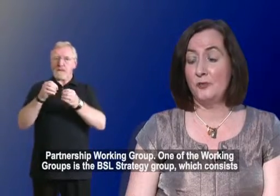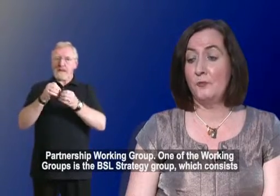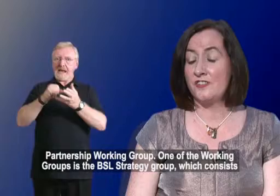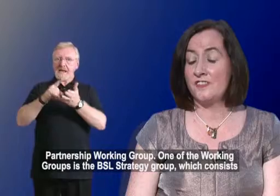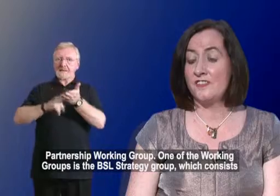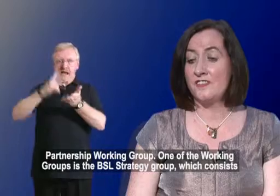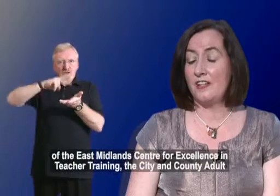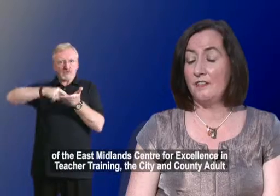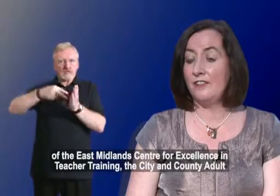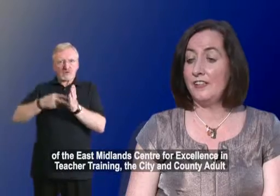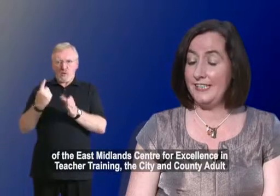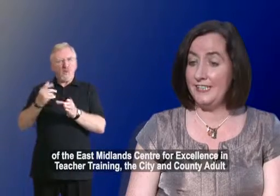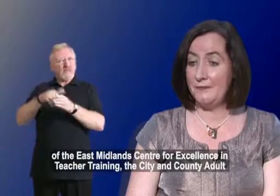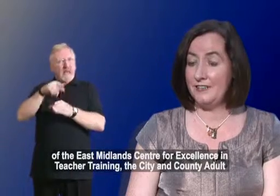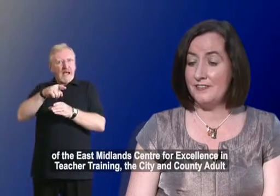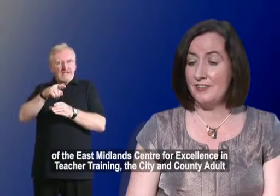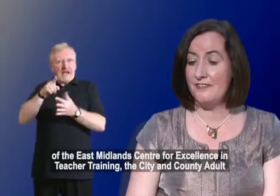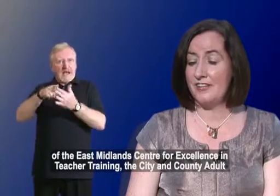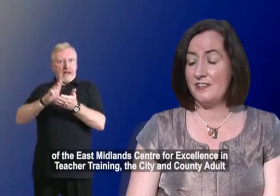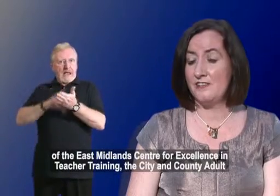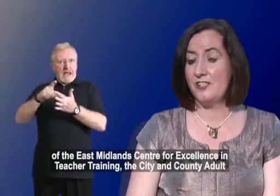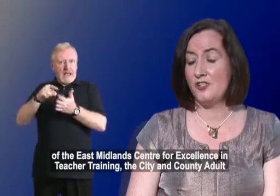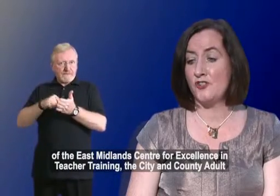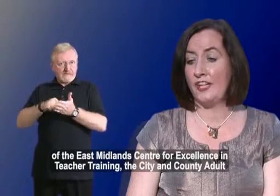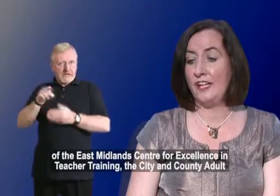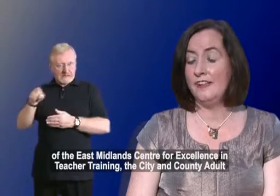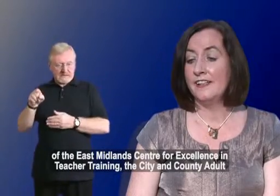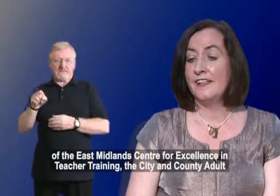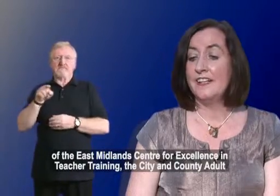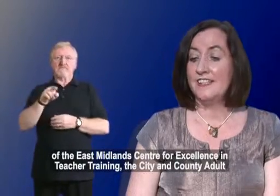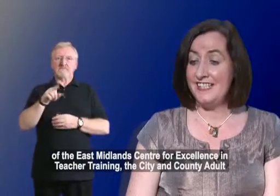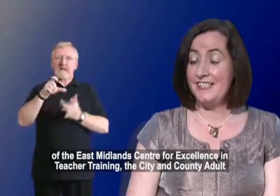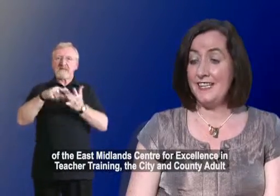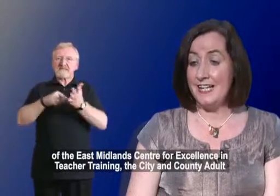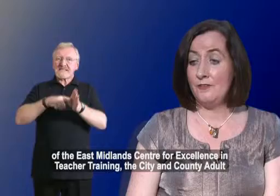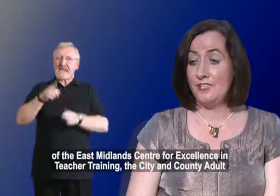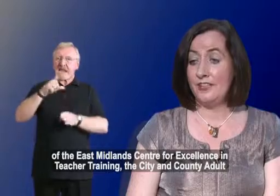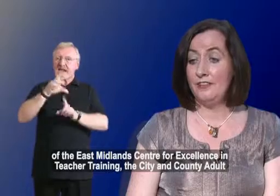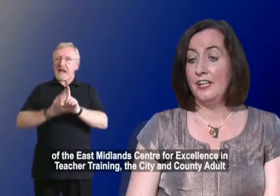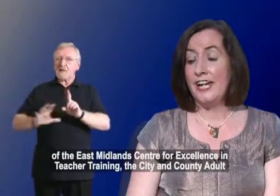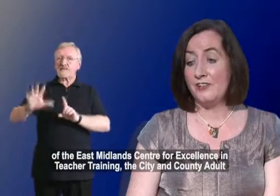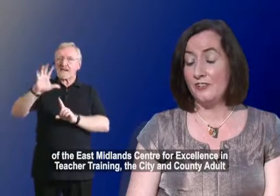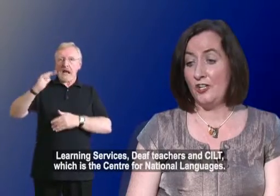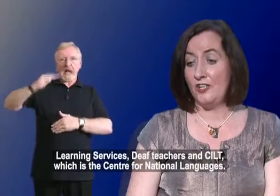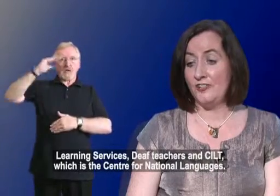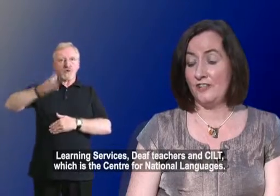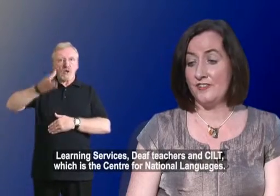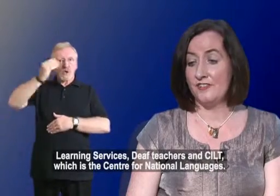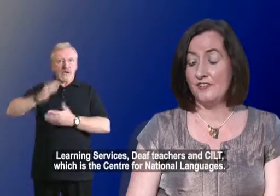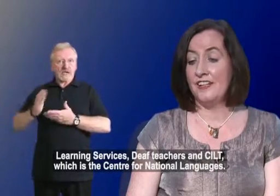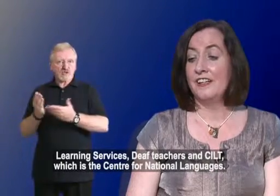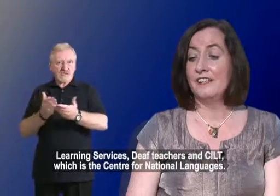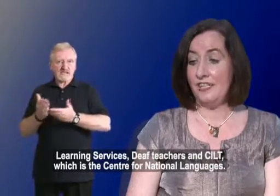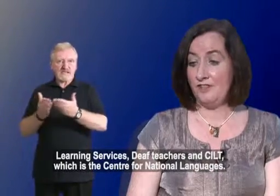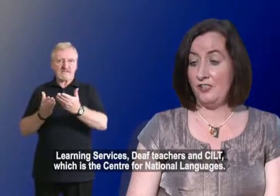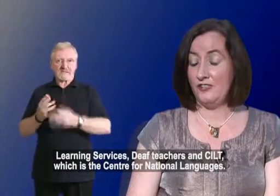Strategy Group, which consists of the East Midlands Centre for Excellence in Teacher Training, the City and County Adult Learning